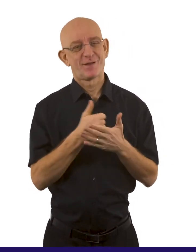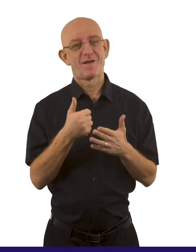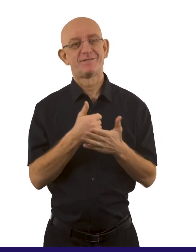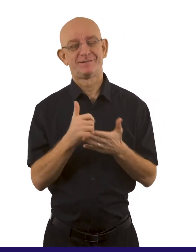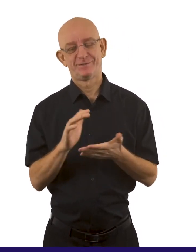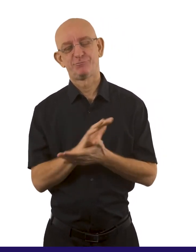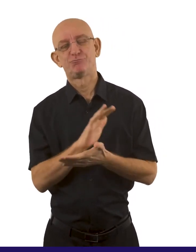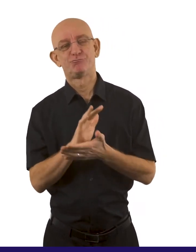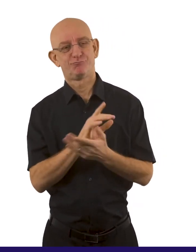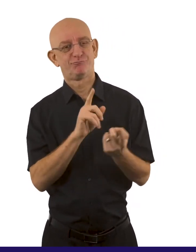Often.